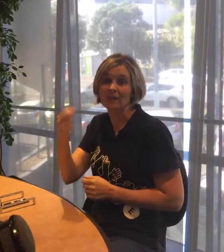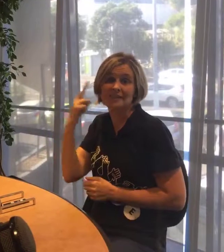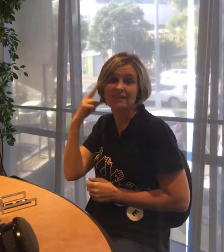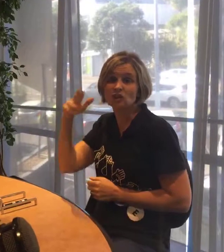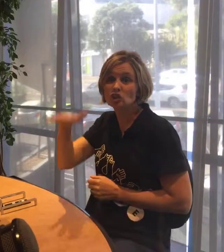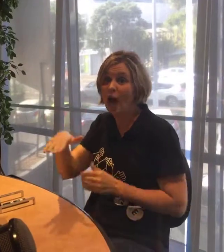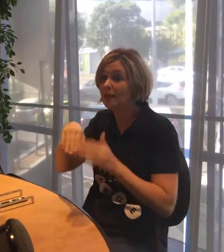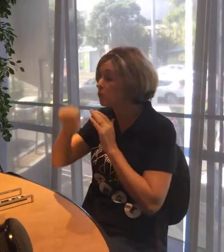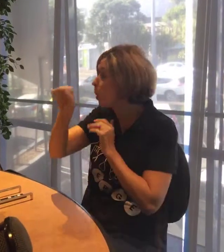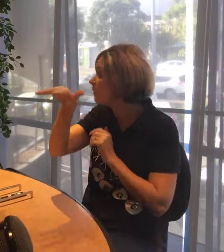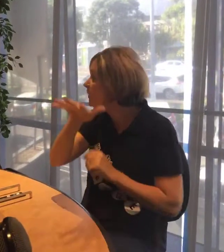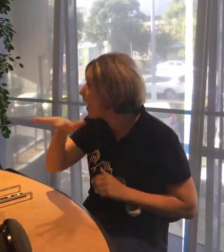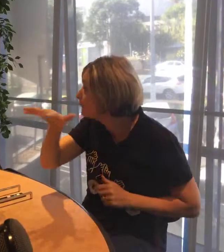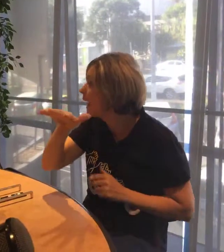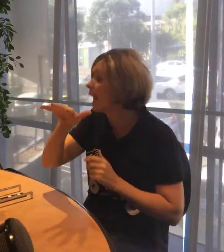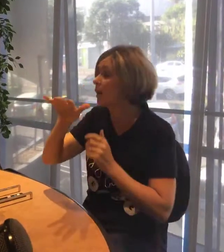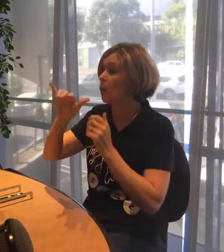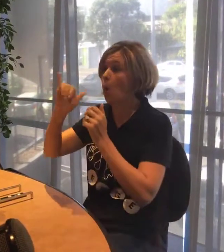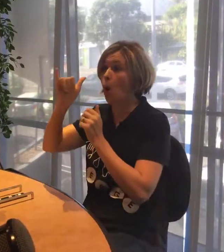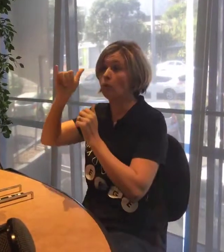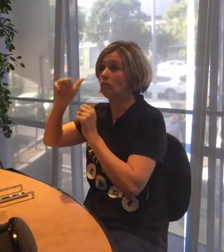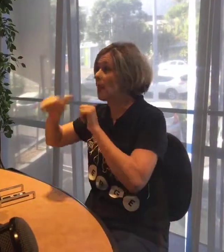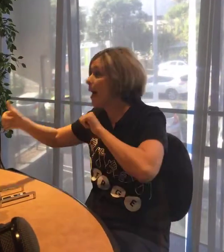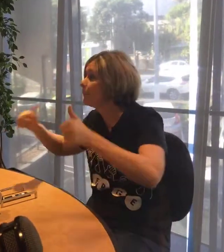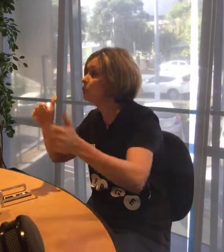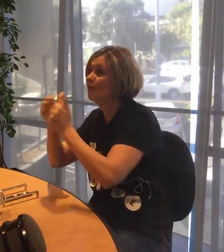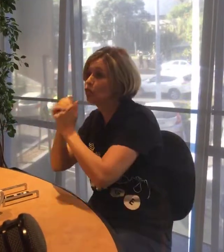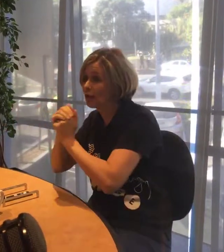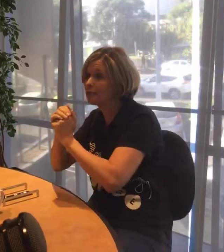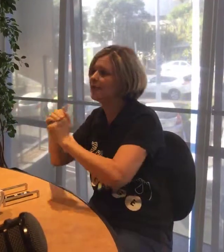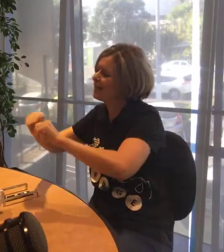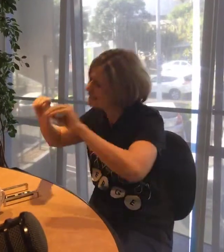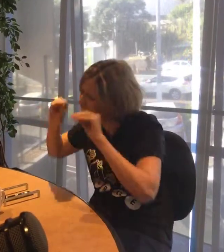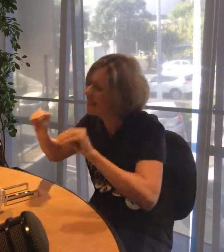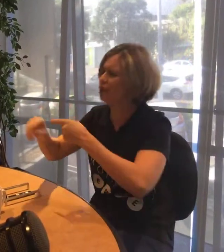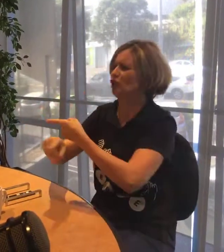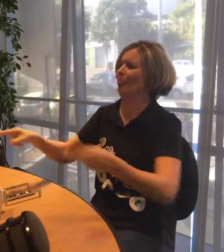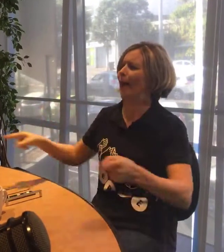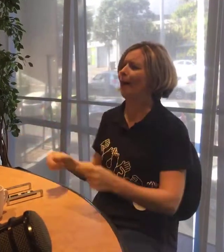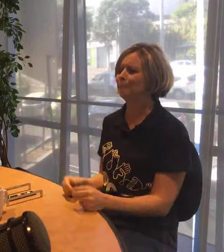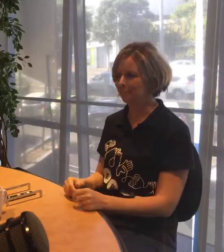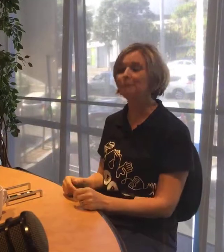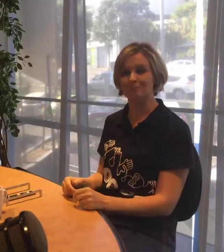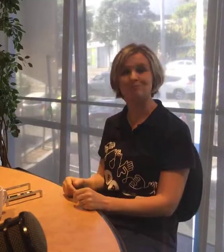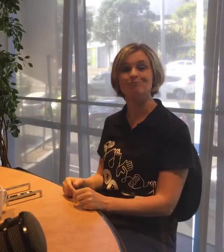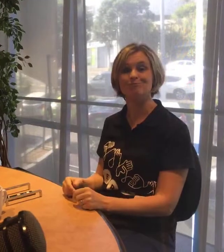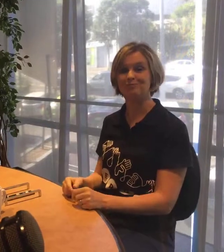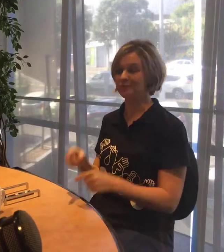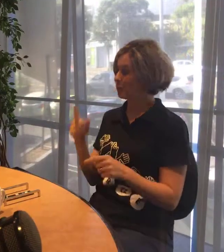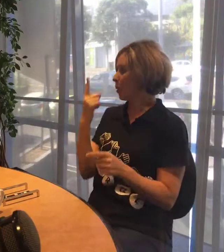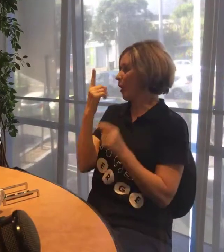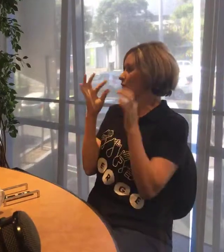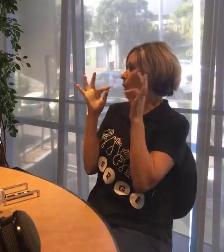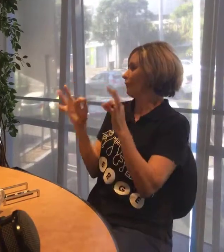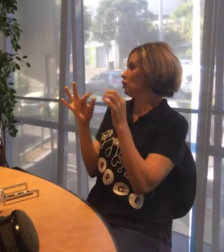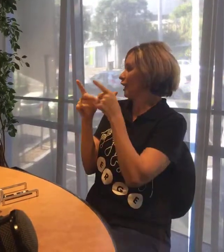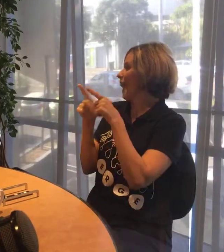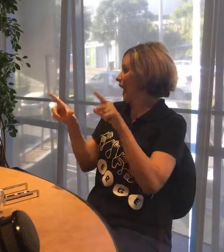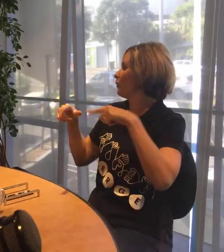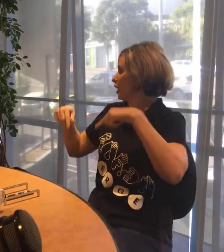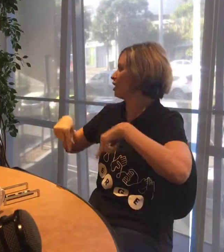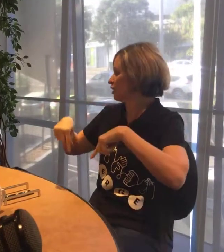well. So if you have deaf children within your family, neighbours, friends, teach them